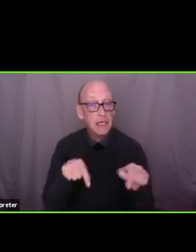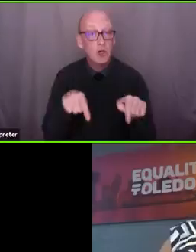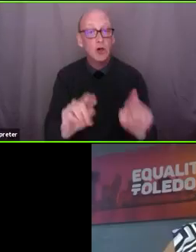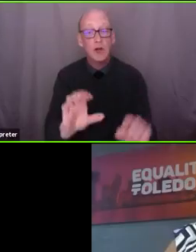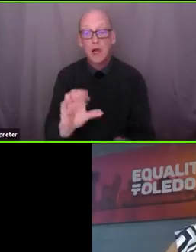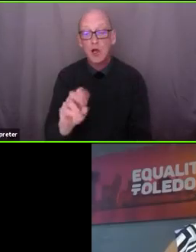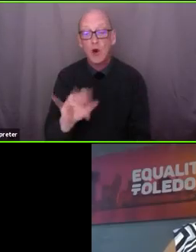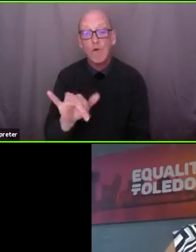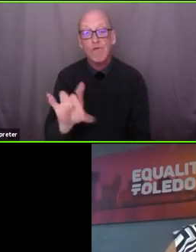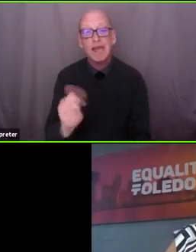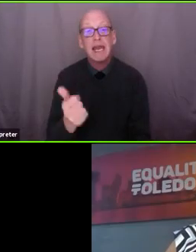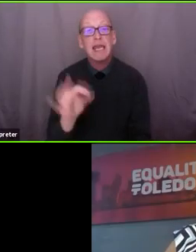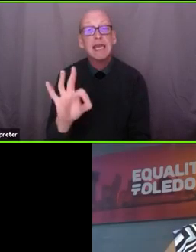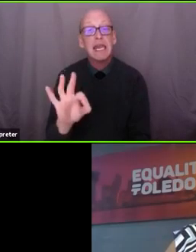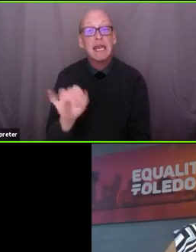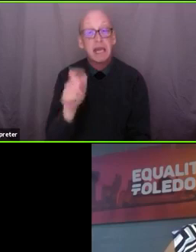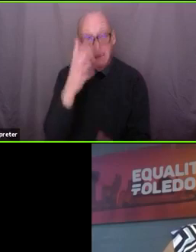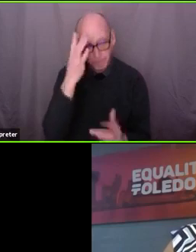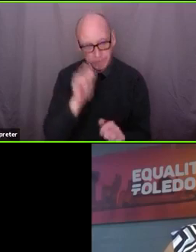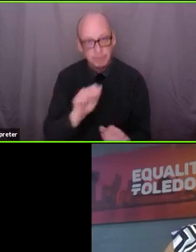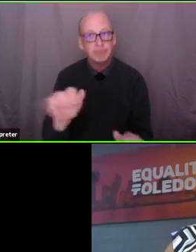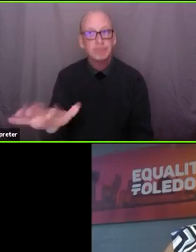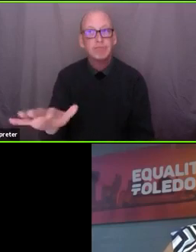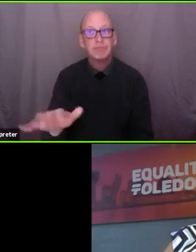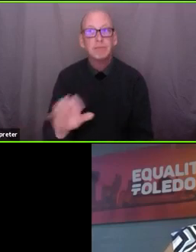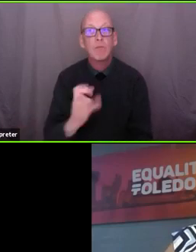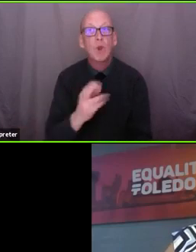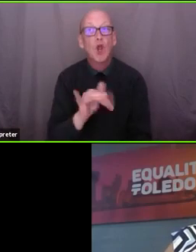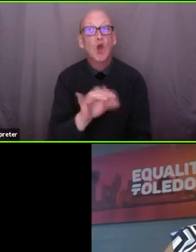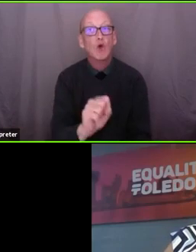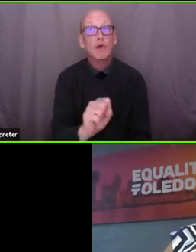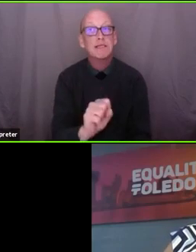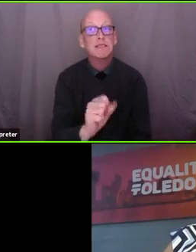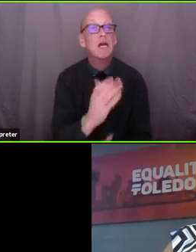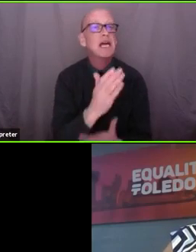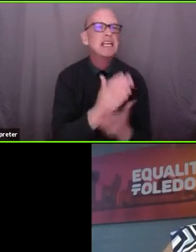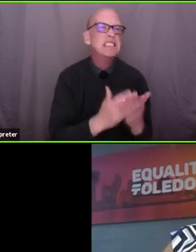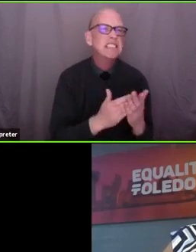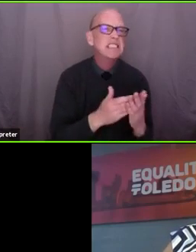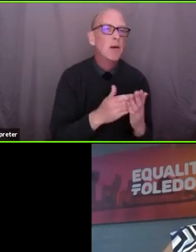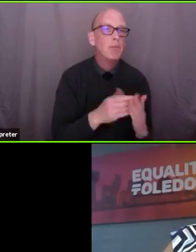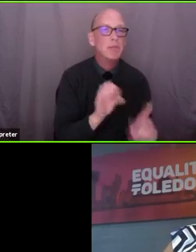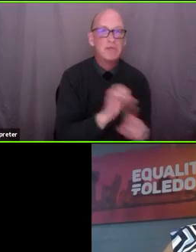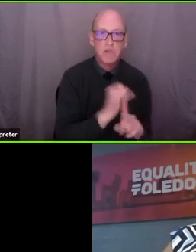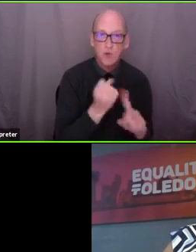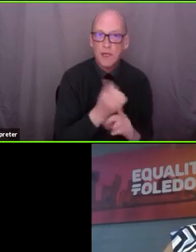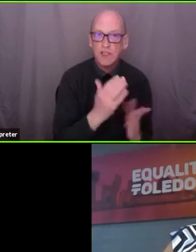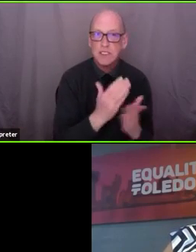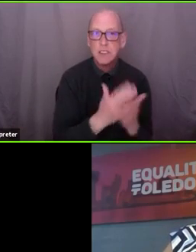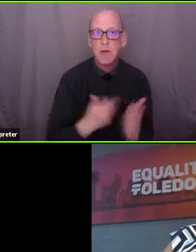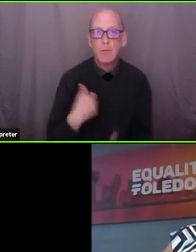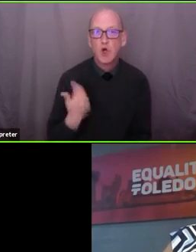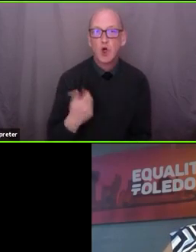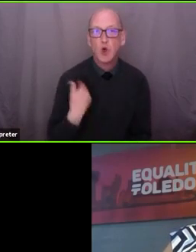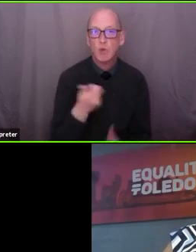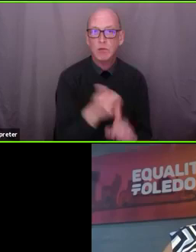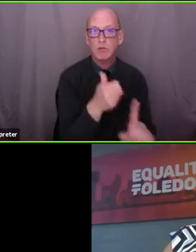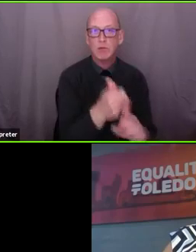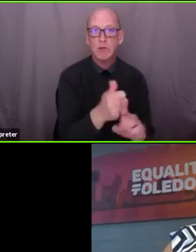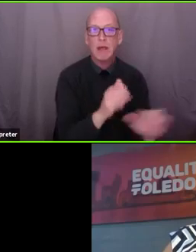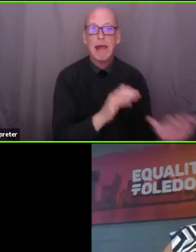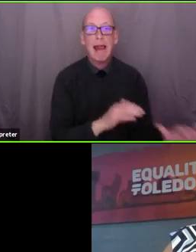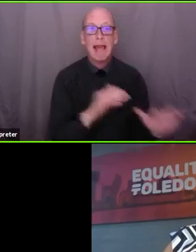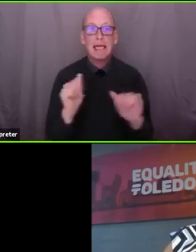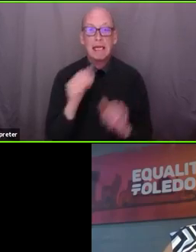epidemic. I know in some cases too, there have been youth who, maybe leave